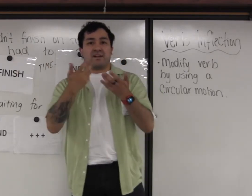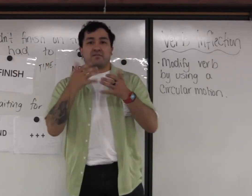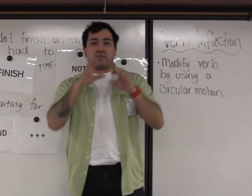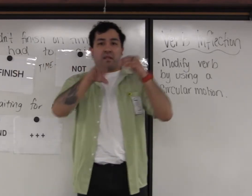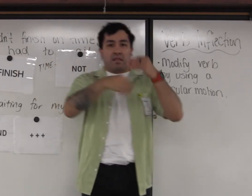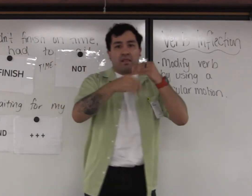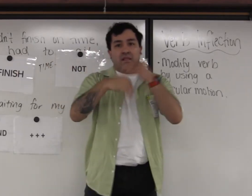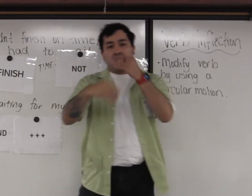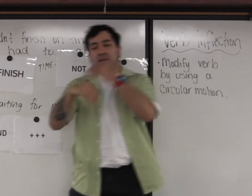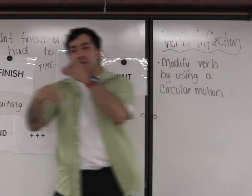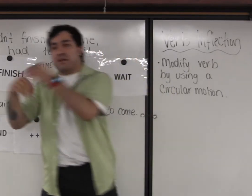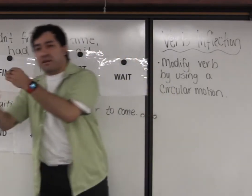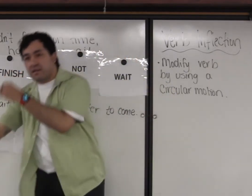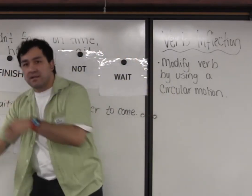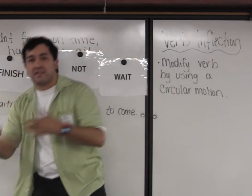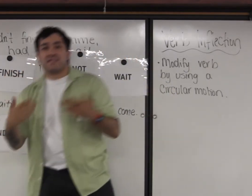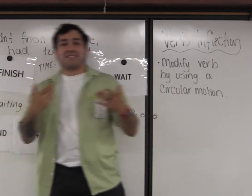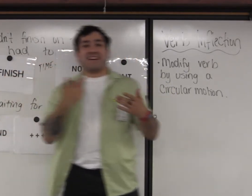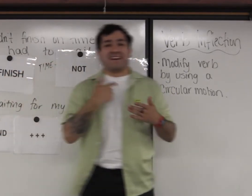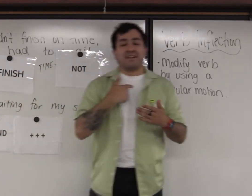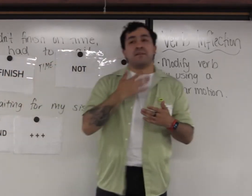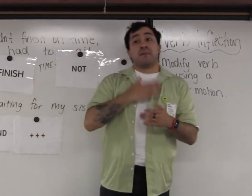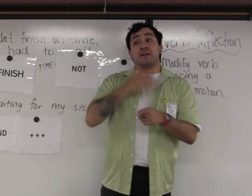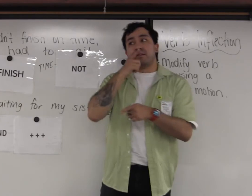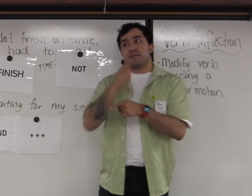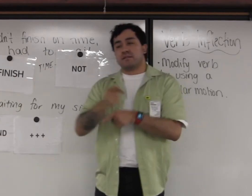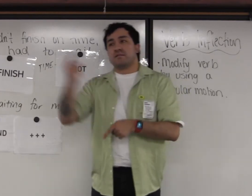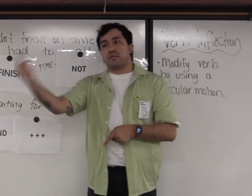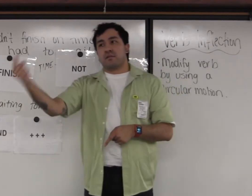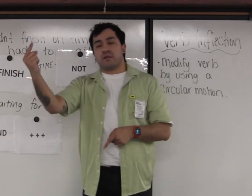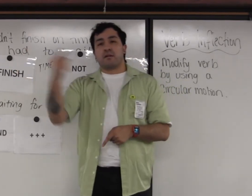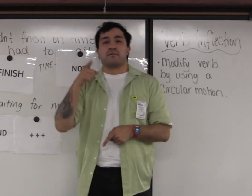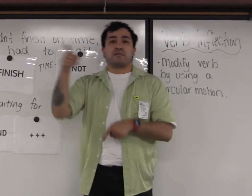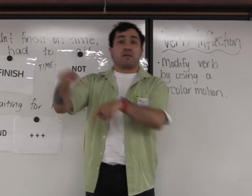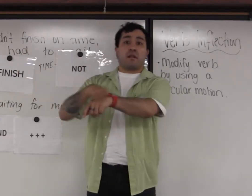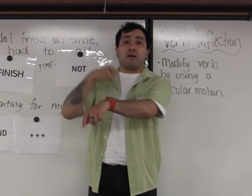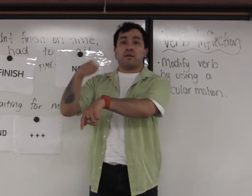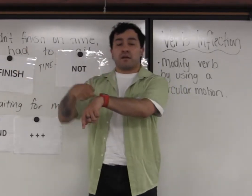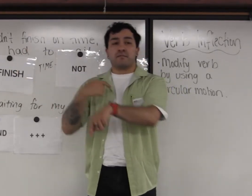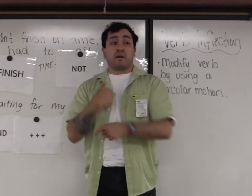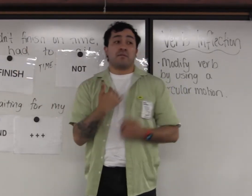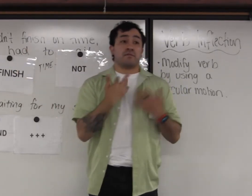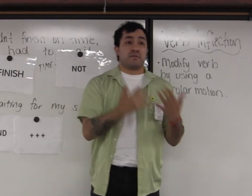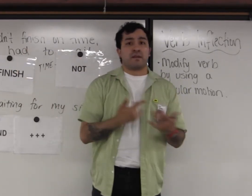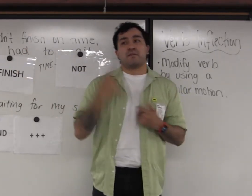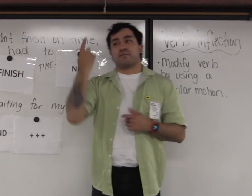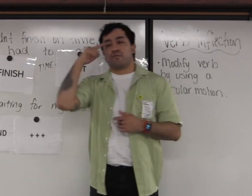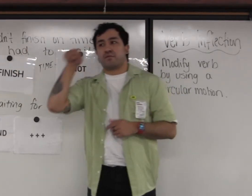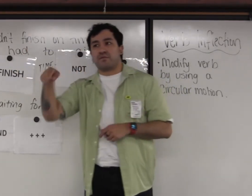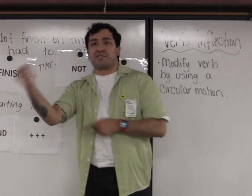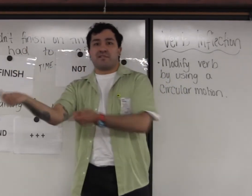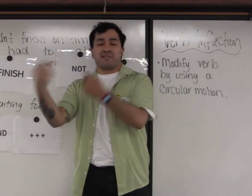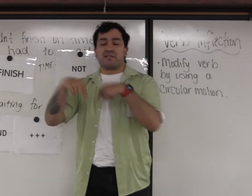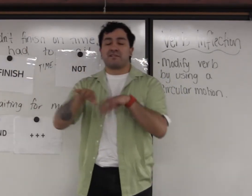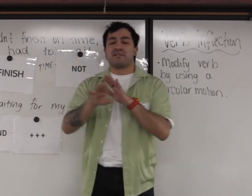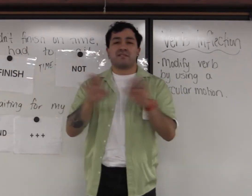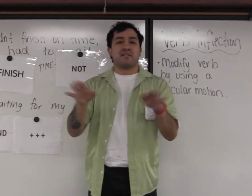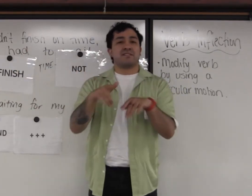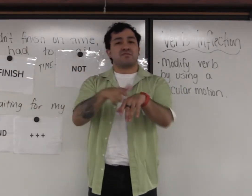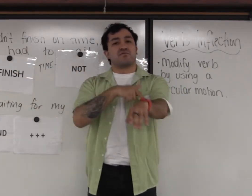So I don't have to add on all these other signs or my sister for a long time. I waited for her. That's very